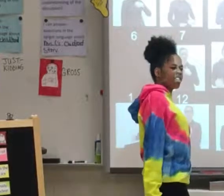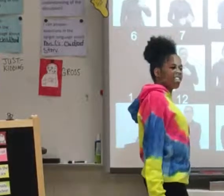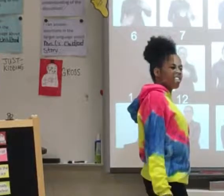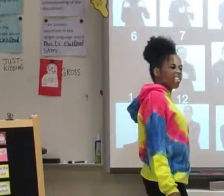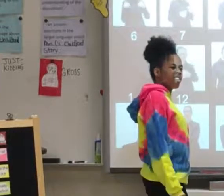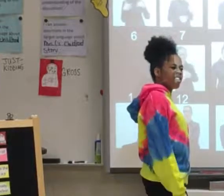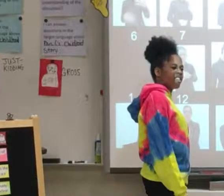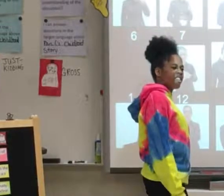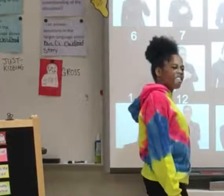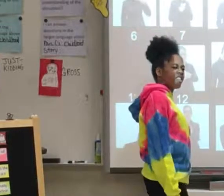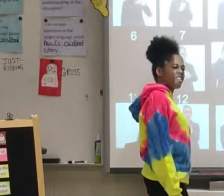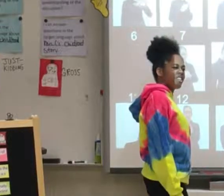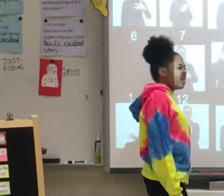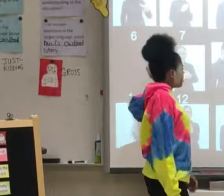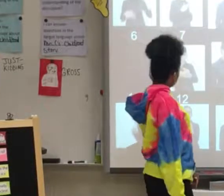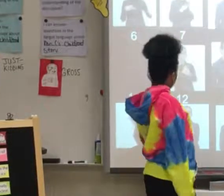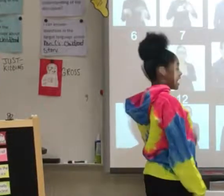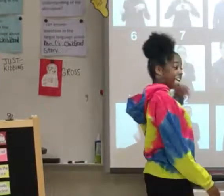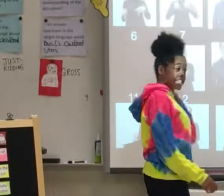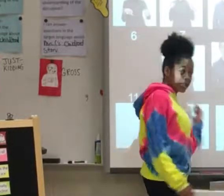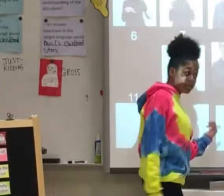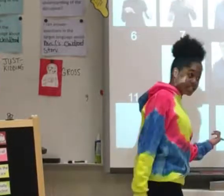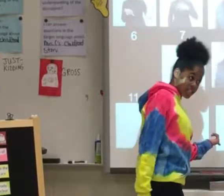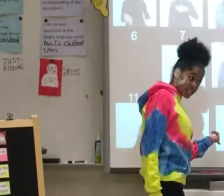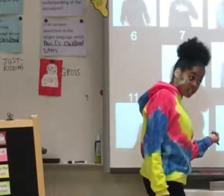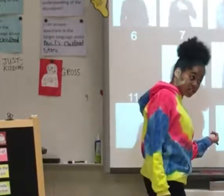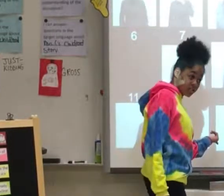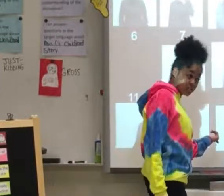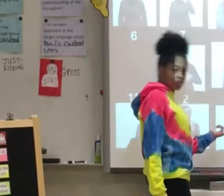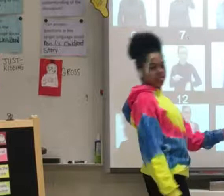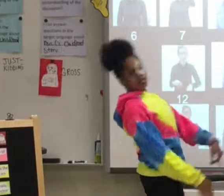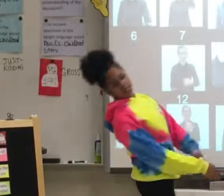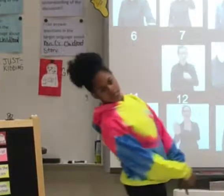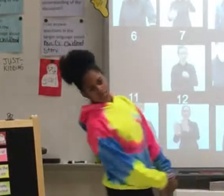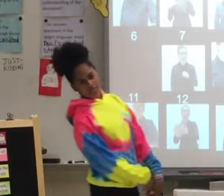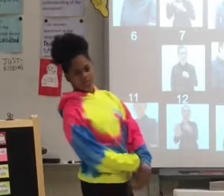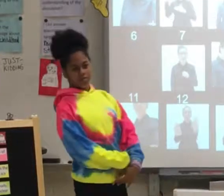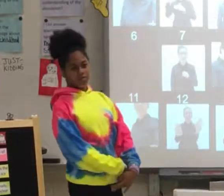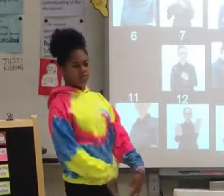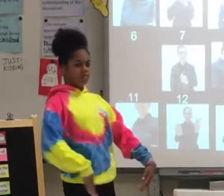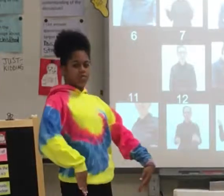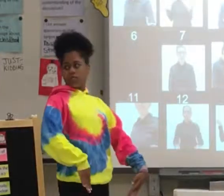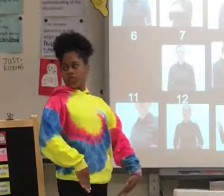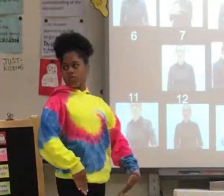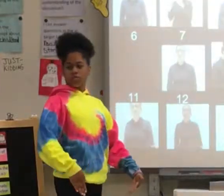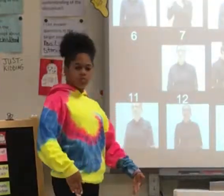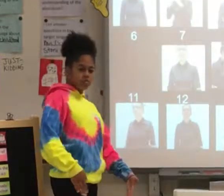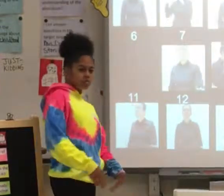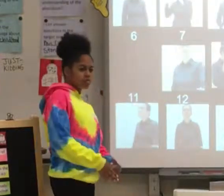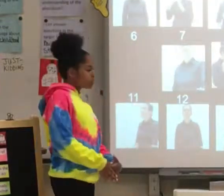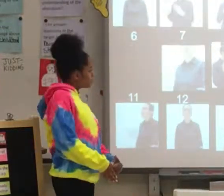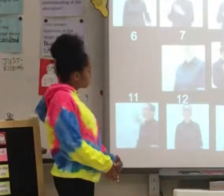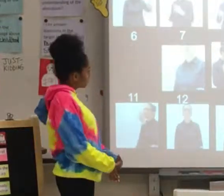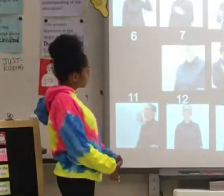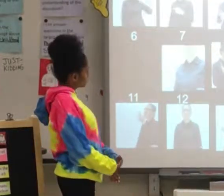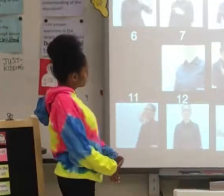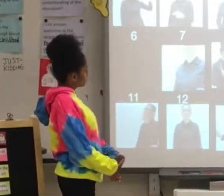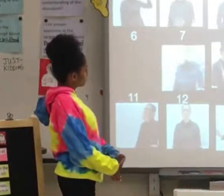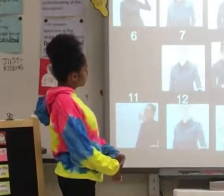I said 12 first. Yeah. So it's number Wait, 6. yeah, we watch our watch our No. I think Number 12 saying she can't open